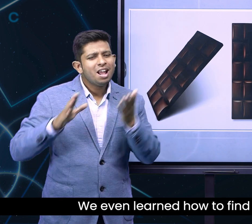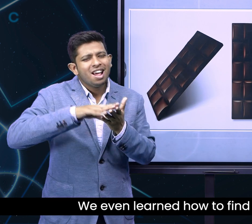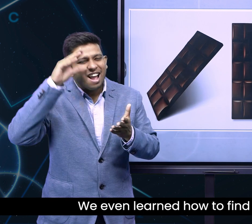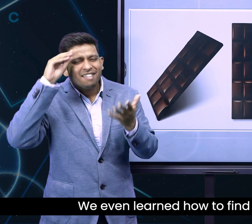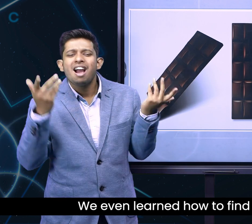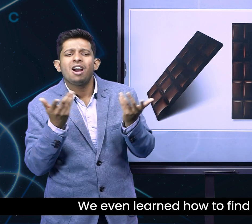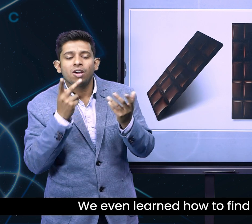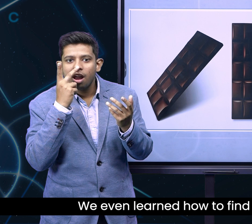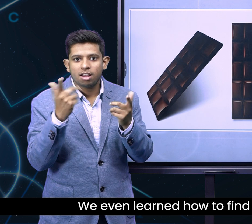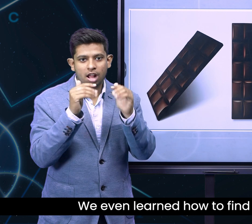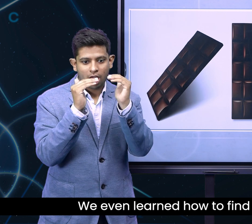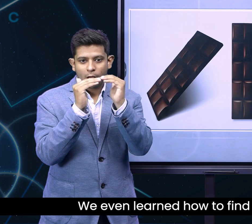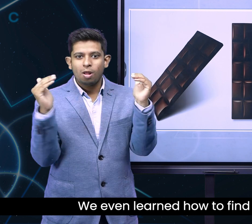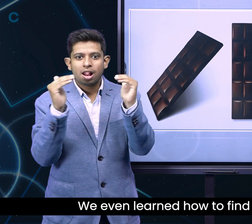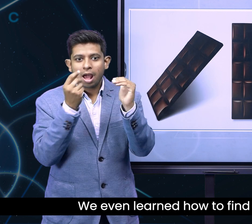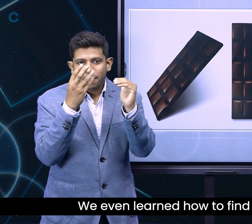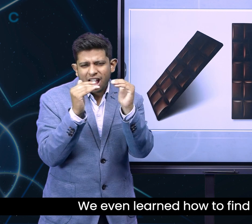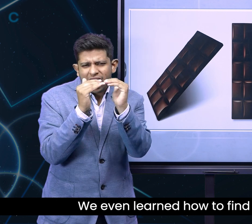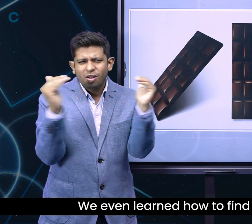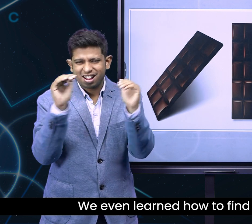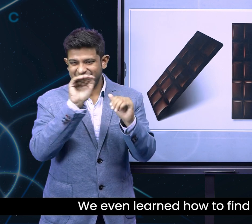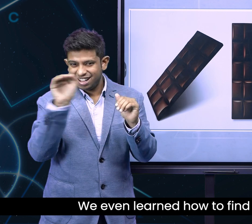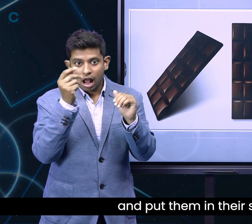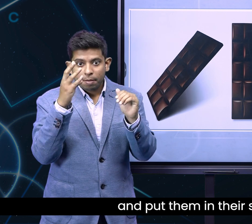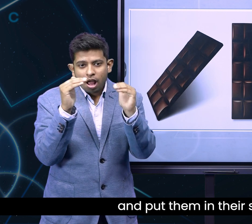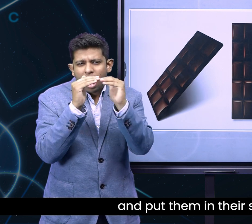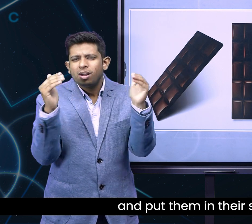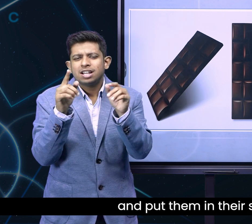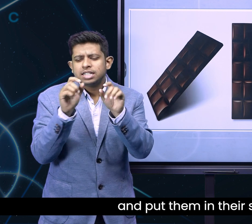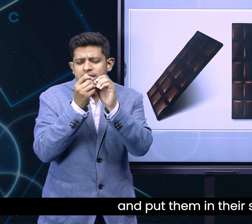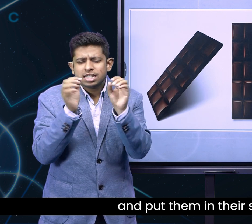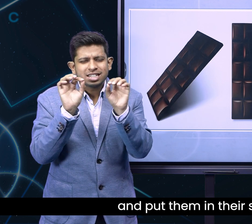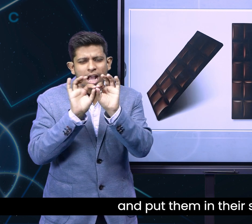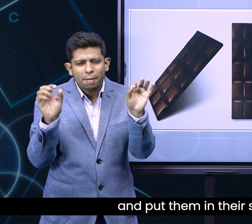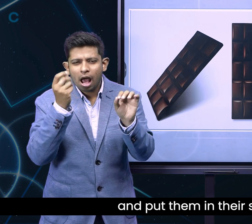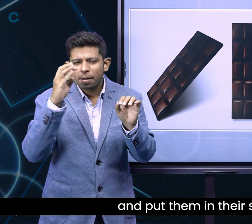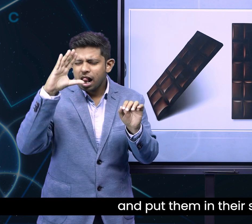even learned how to find equivalent fractions and put them in their simplest form.